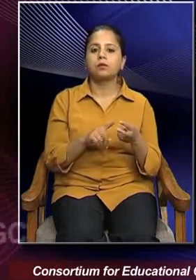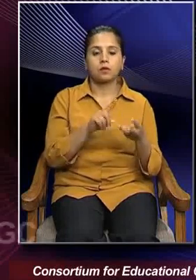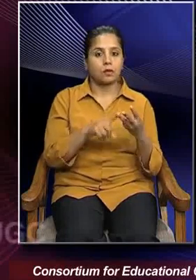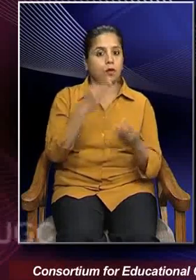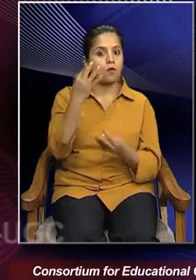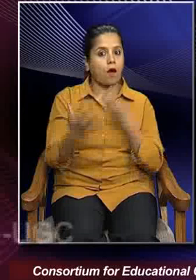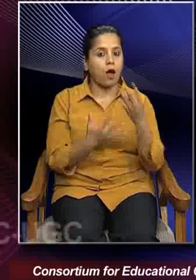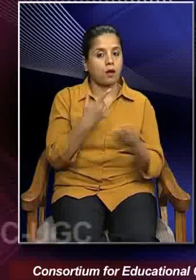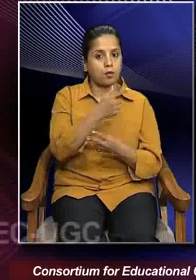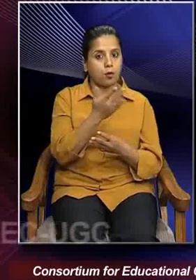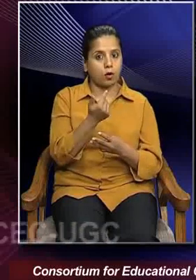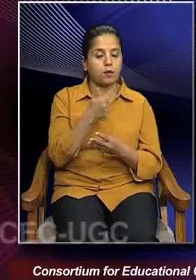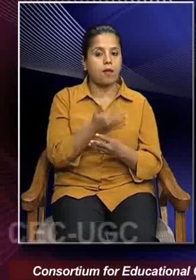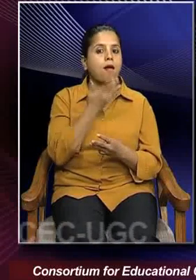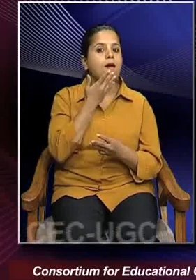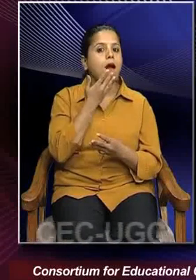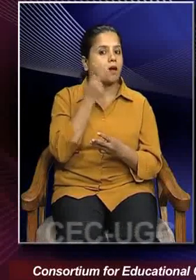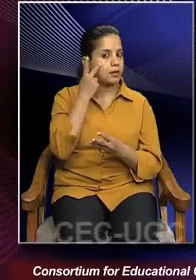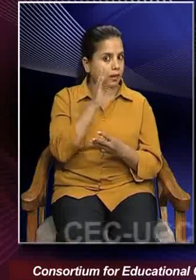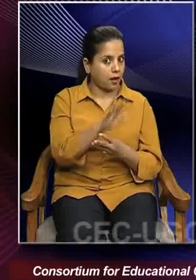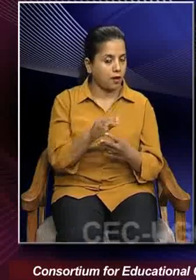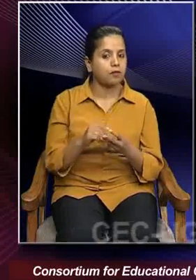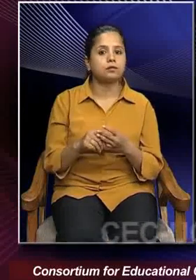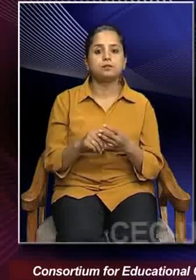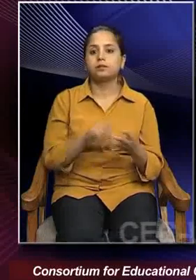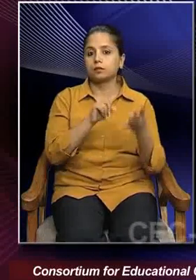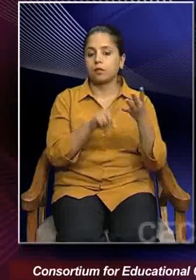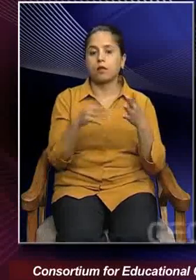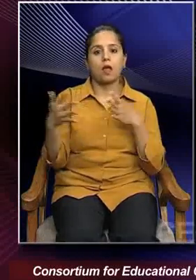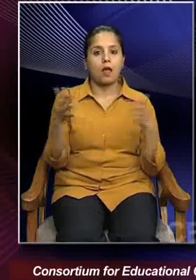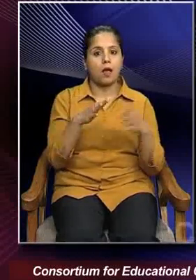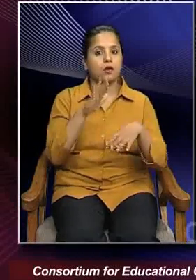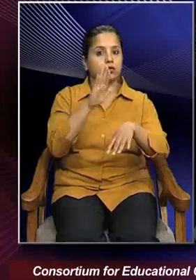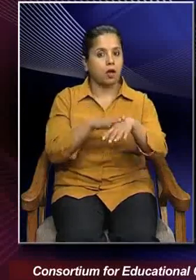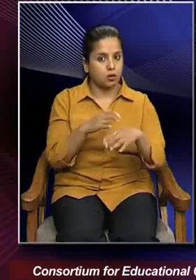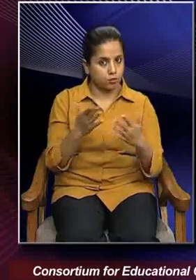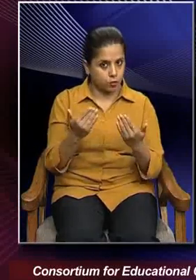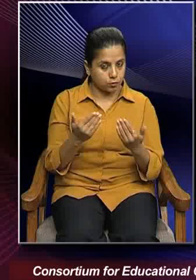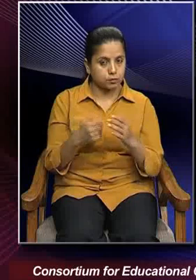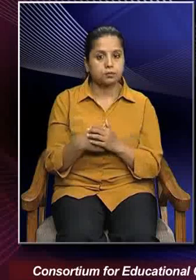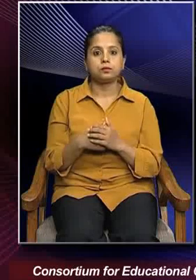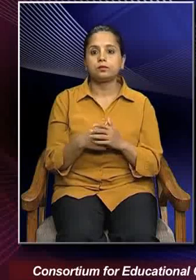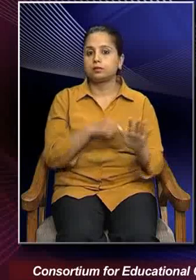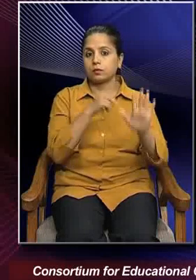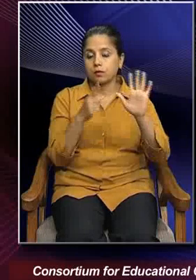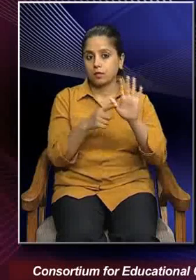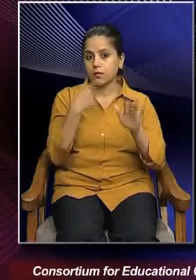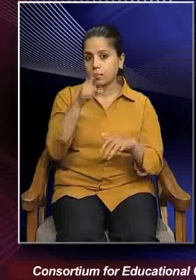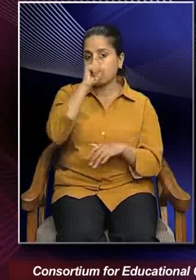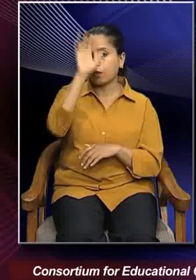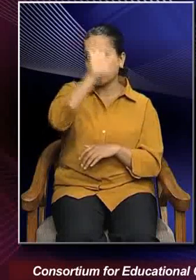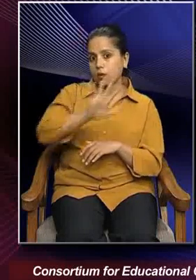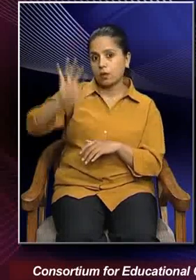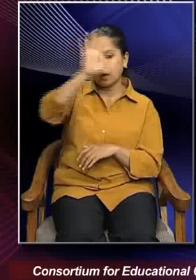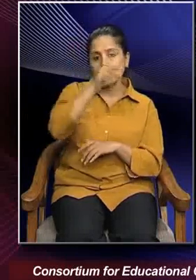fire has the quality of color, air of touch, and ether of